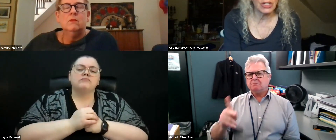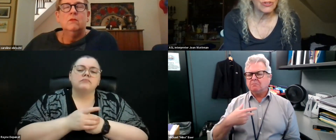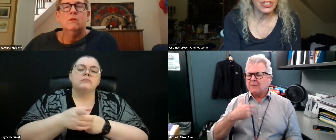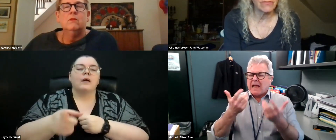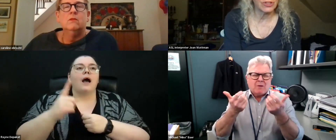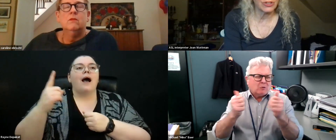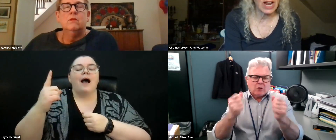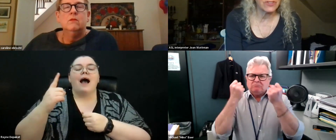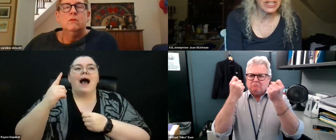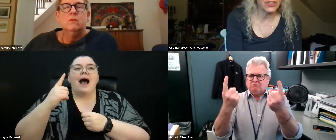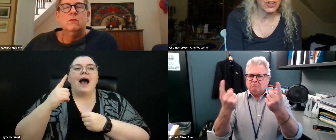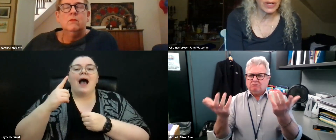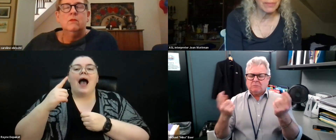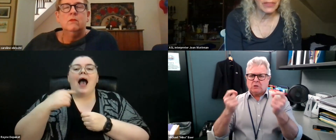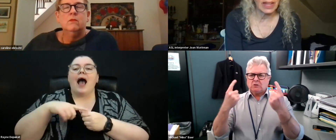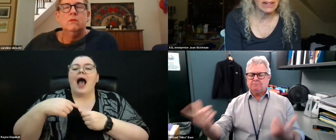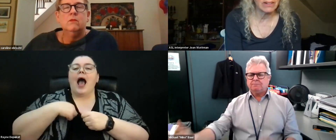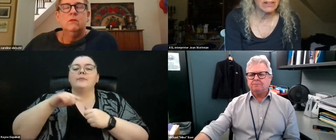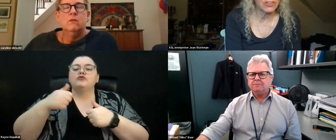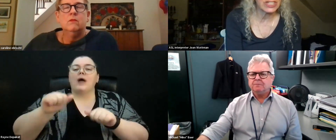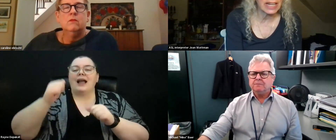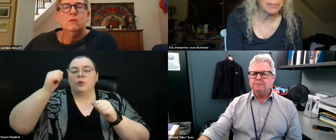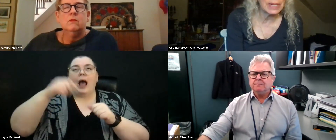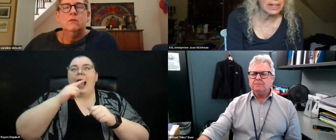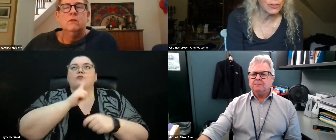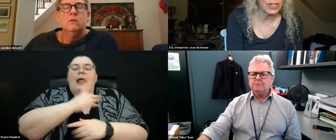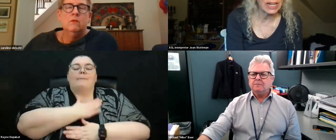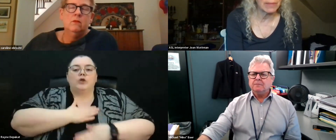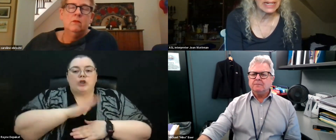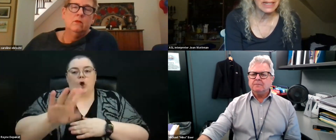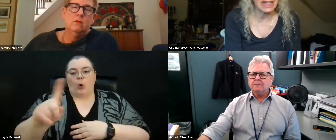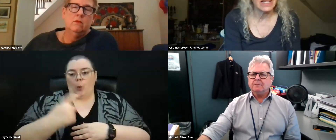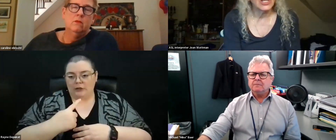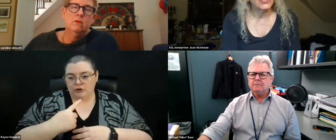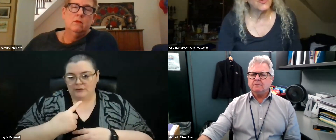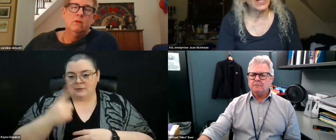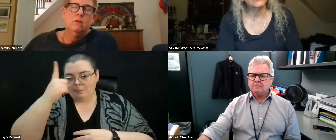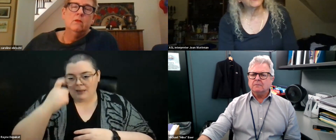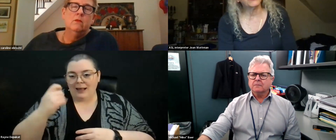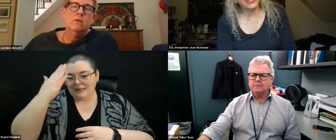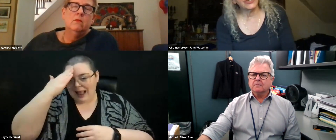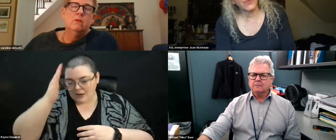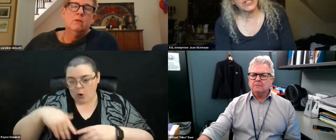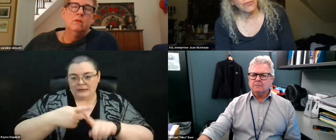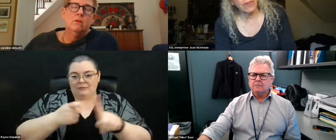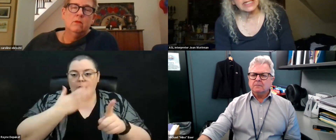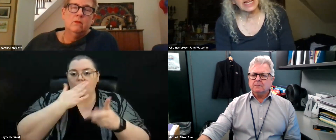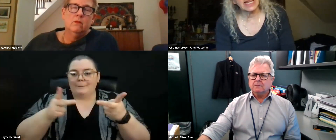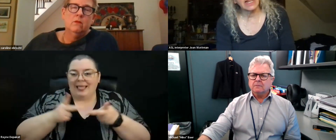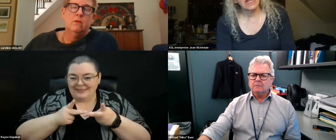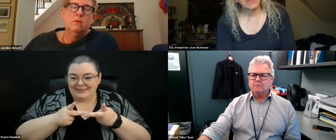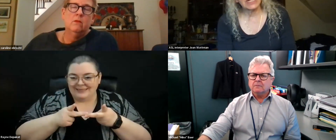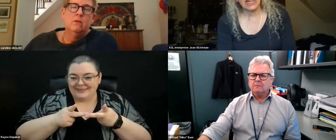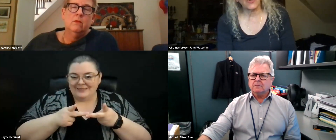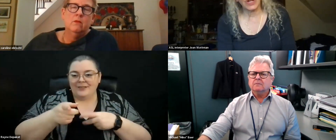get, just a fuller conversation going about that, just to get me to understand, Mike is saying. No, I do appreciate your question, Rain is